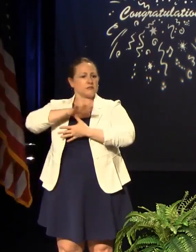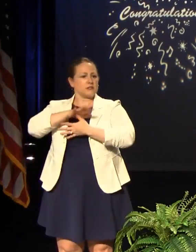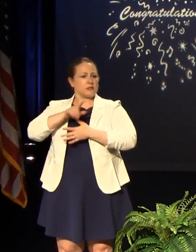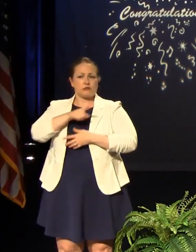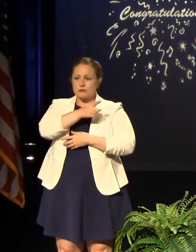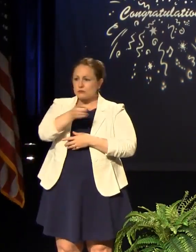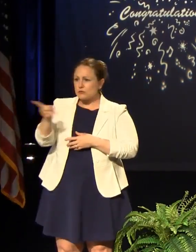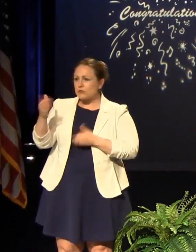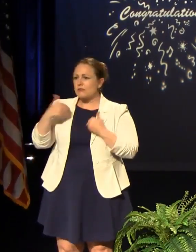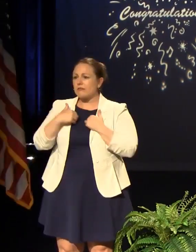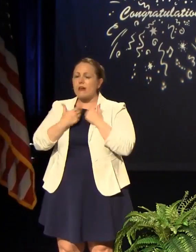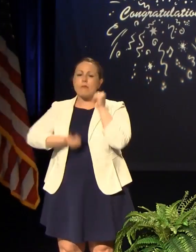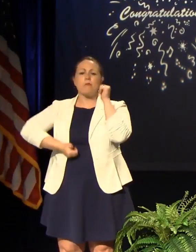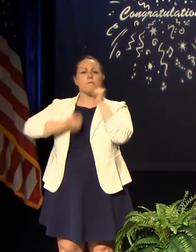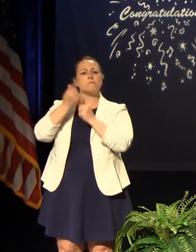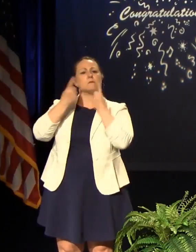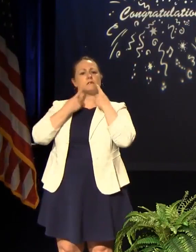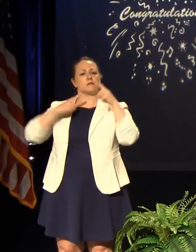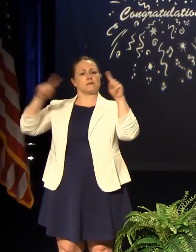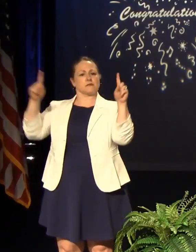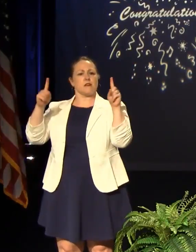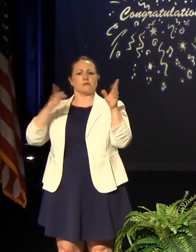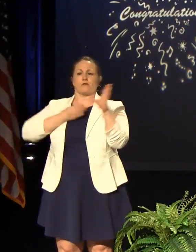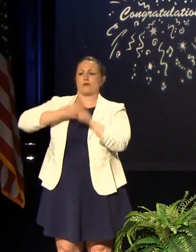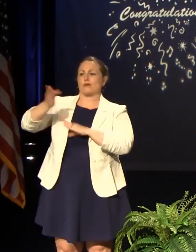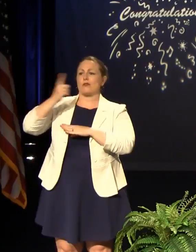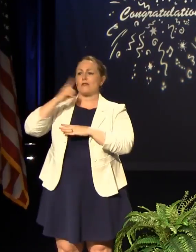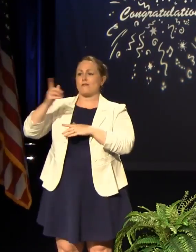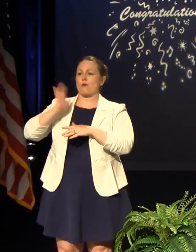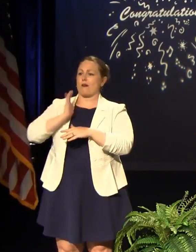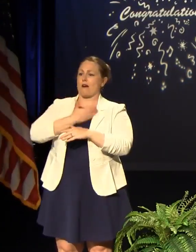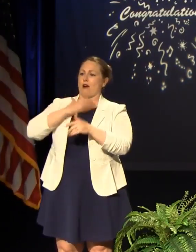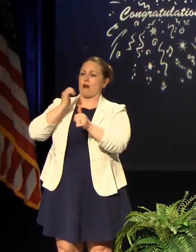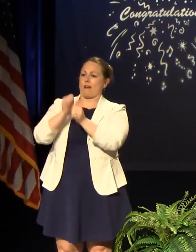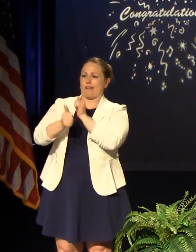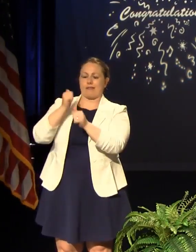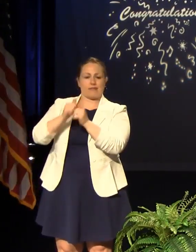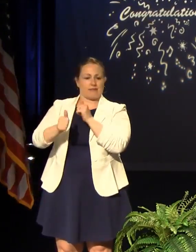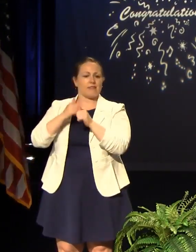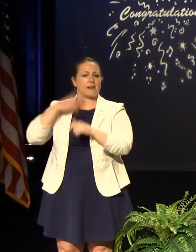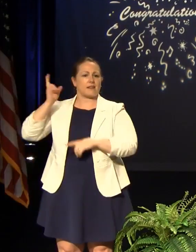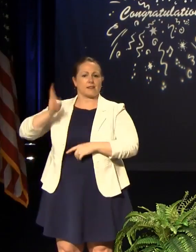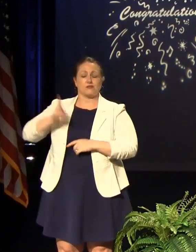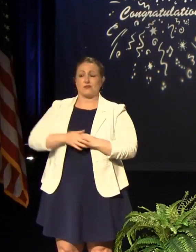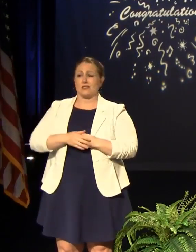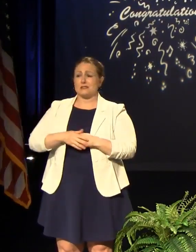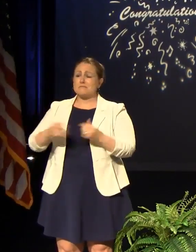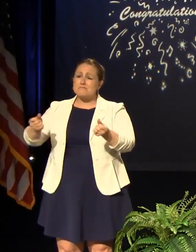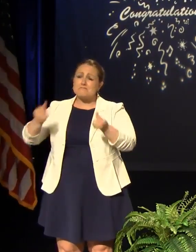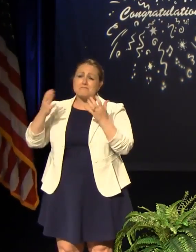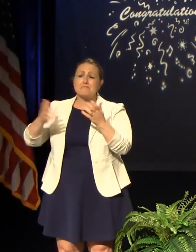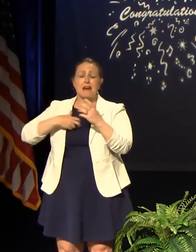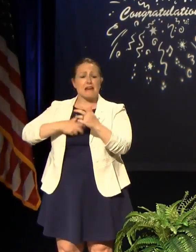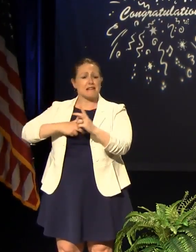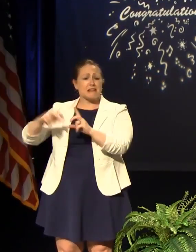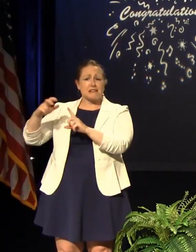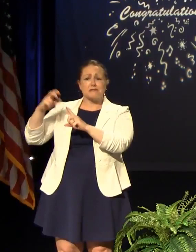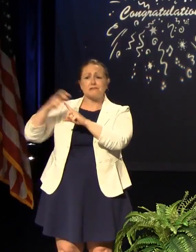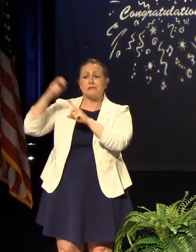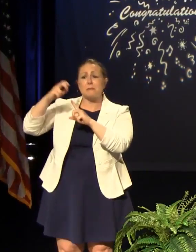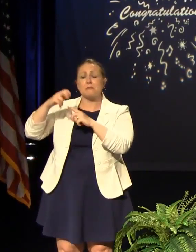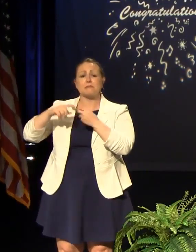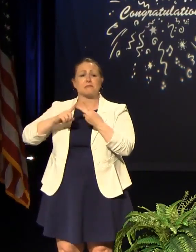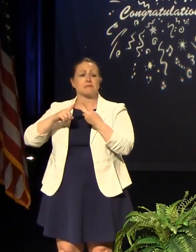successful careers in Lakeview athletics history. All of those championships and playoff